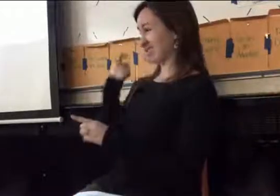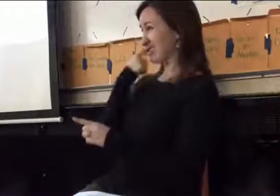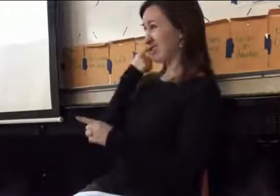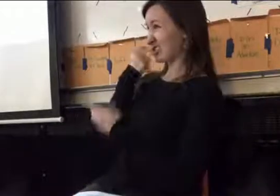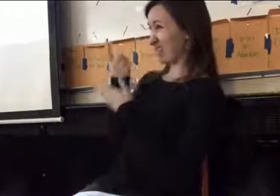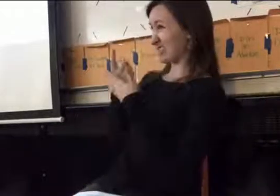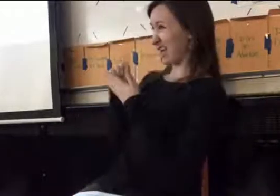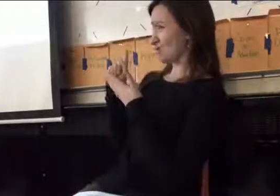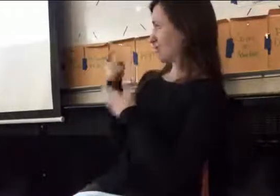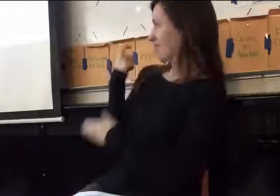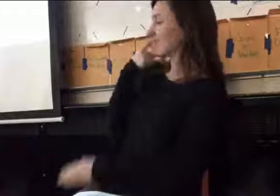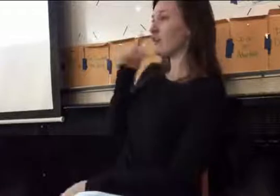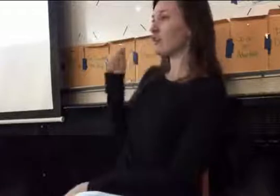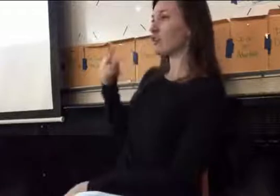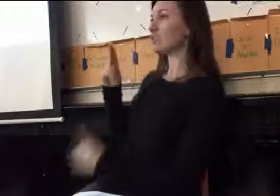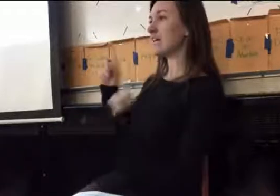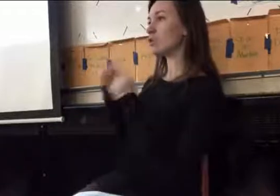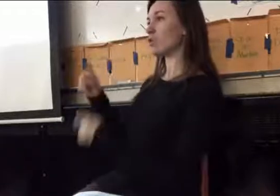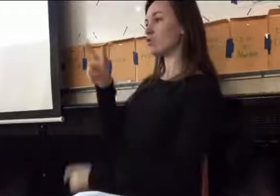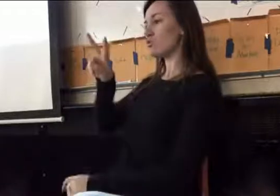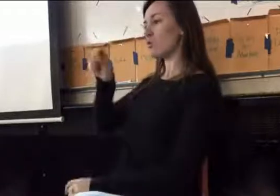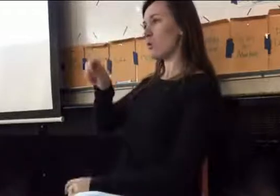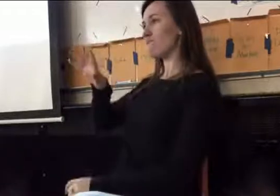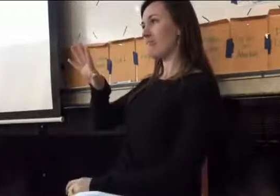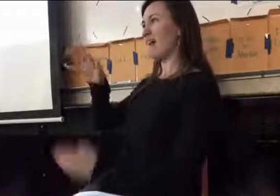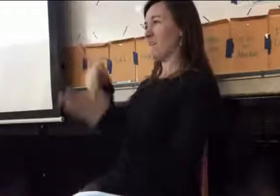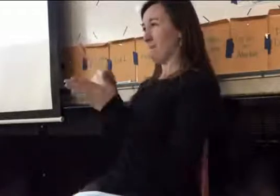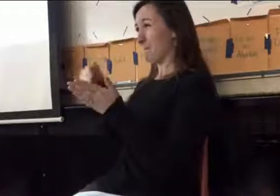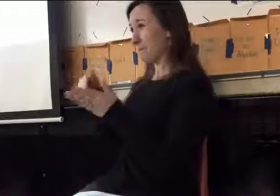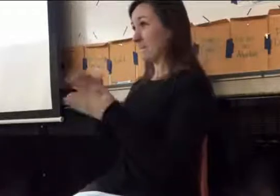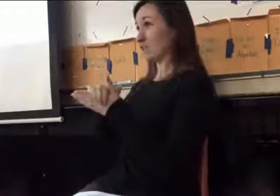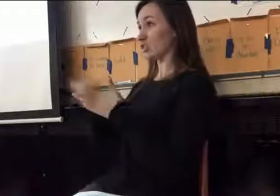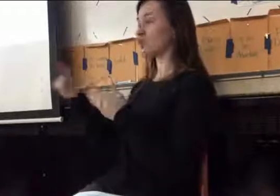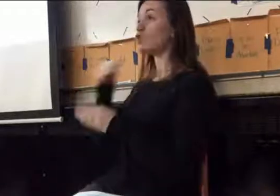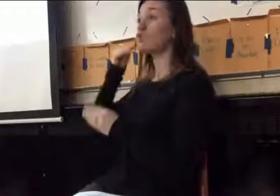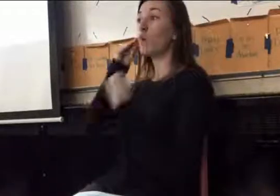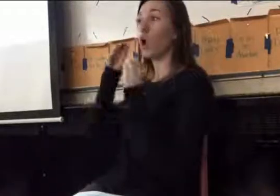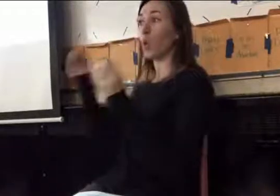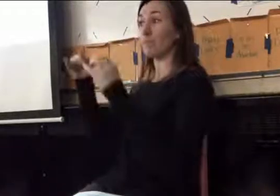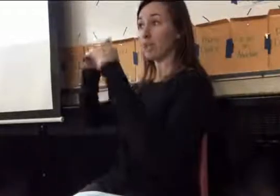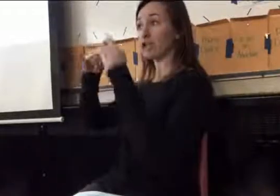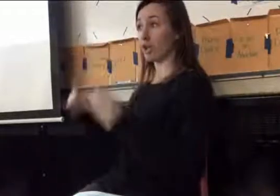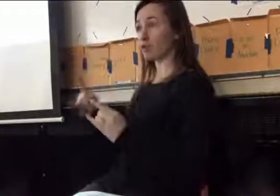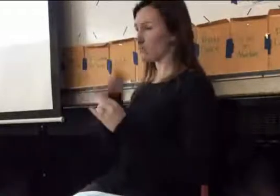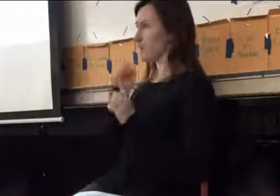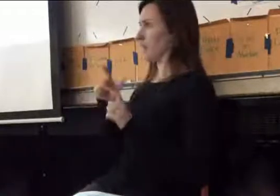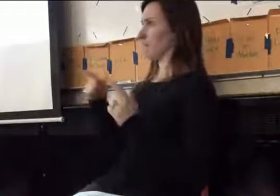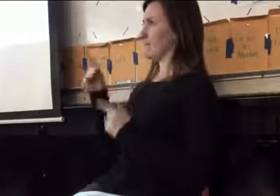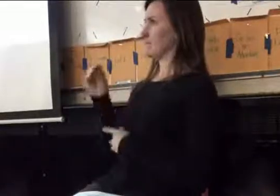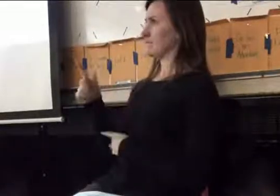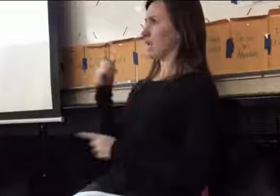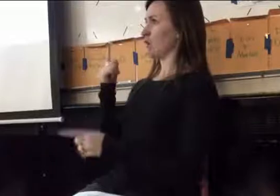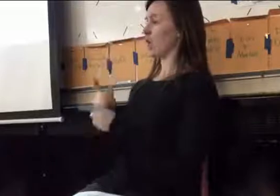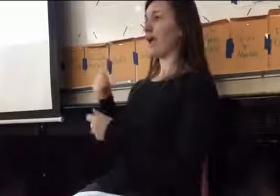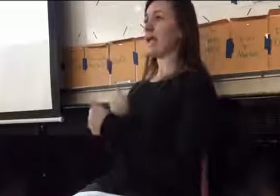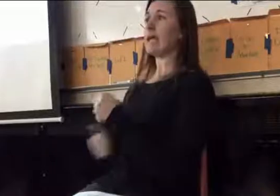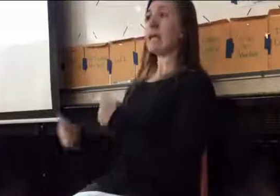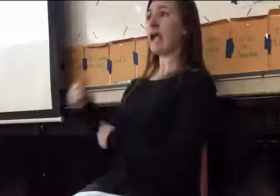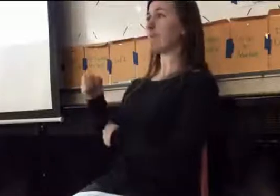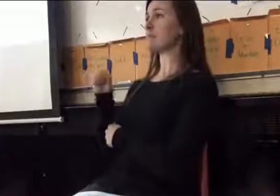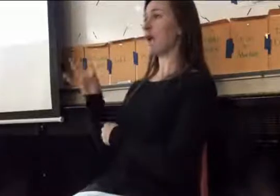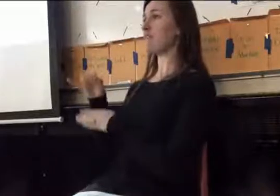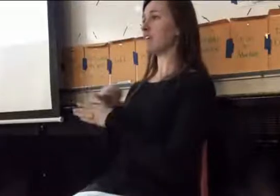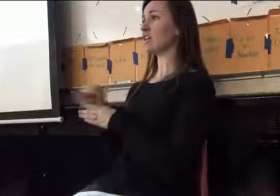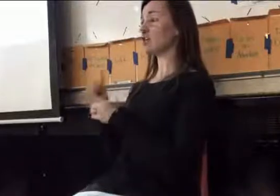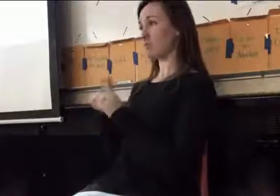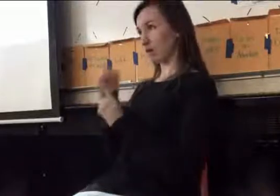this was last Thursday, he donated $2.5 million to a homeless shelter. That's a really big deal, right? Captains of industry. But as you